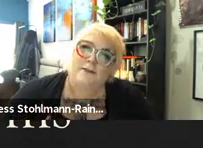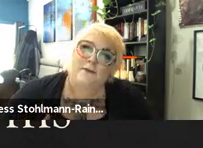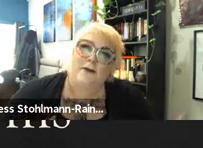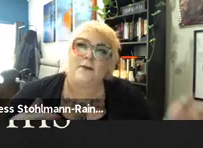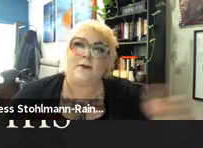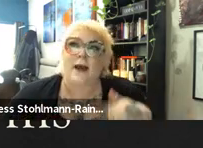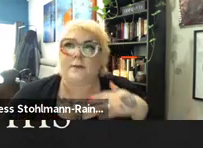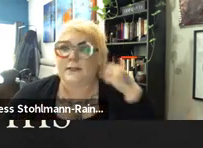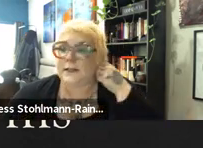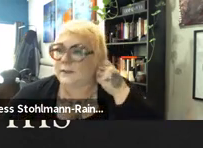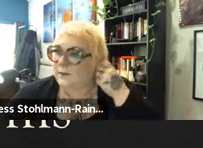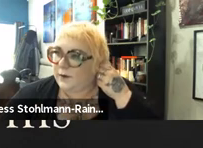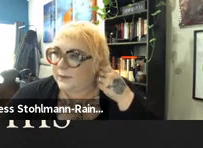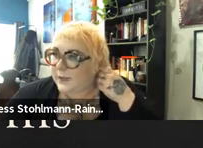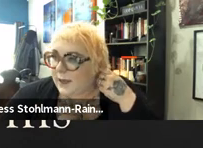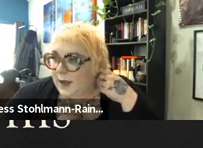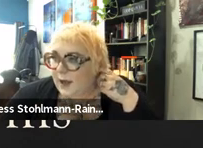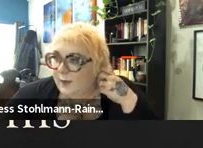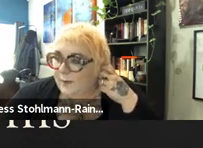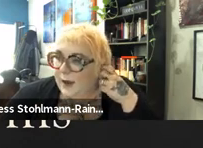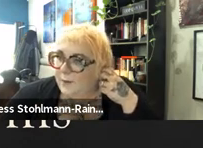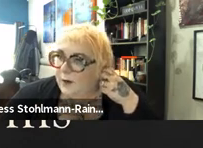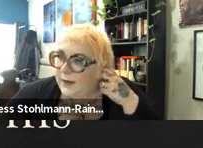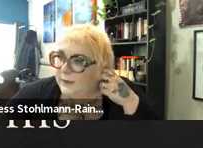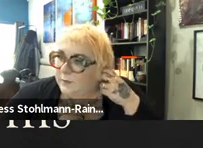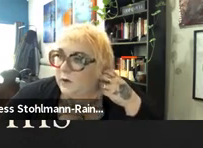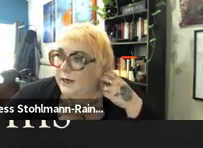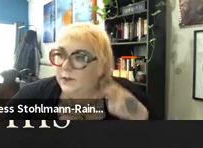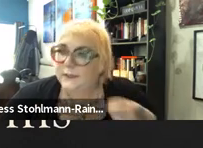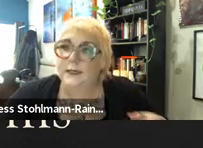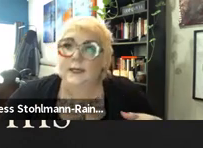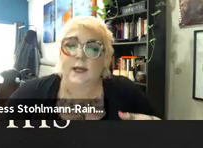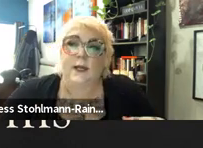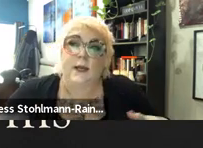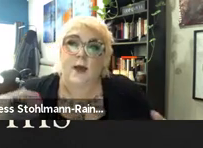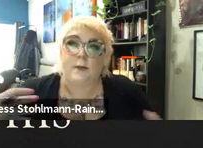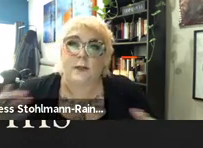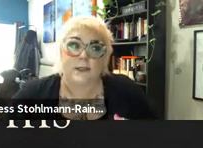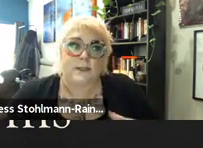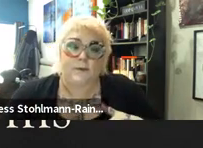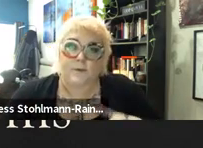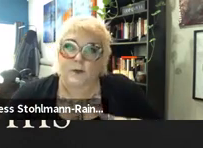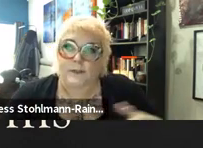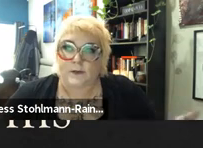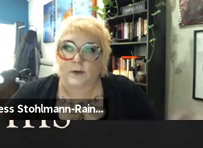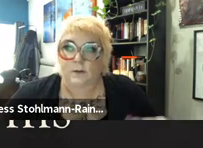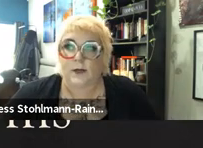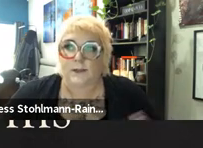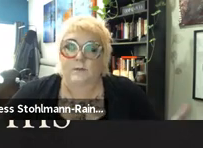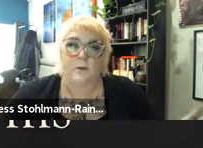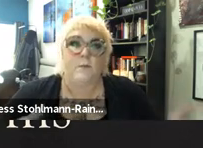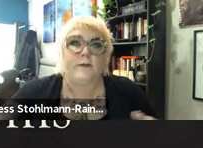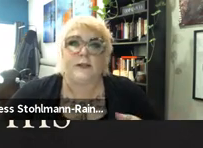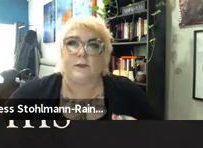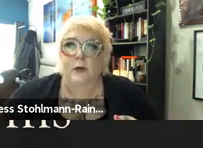reforms to what we're doing or abolitionist reforms um i am always more interested in abolitionist reforms to our